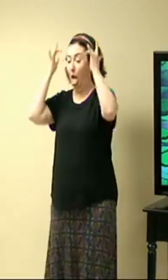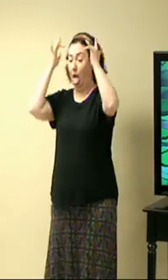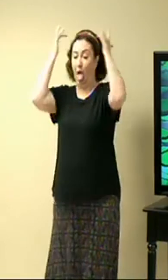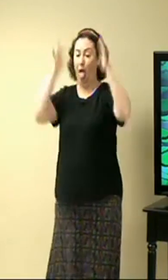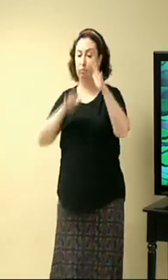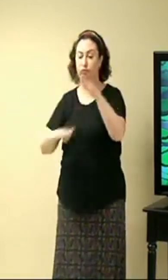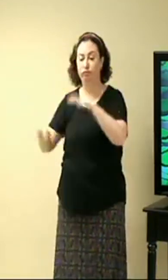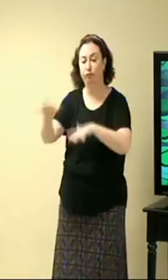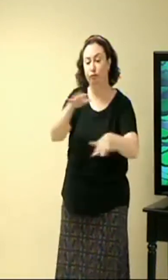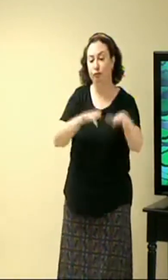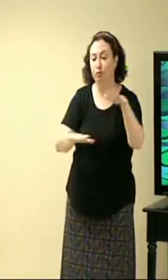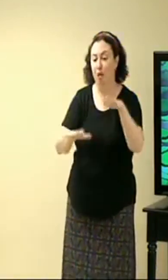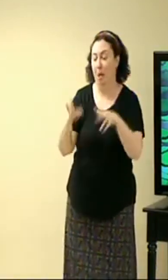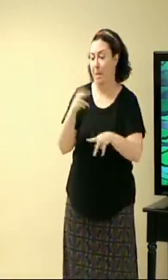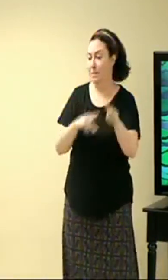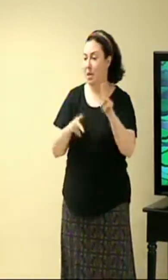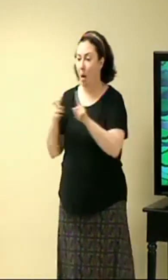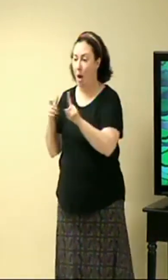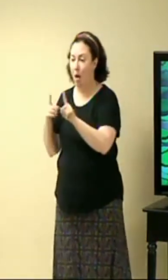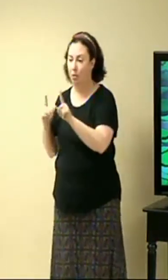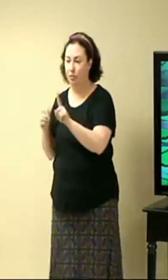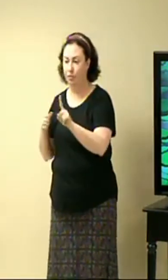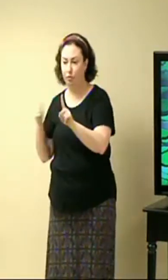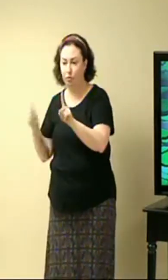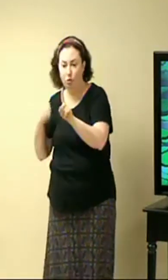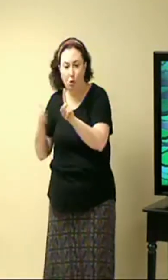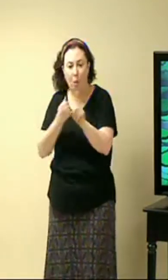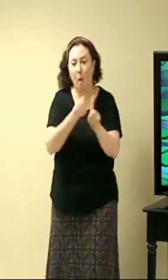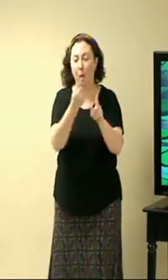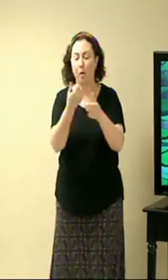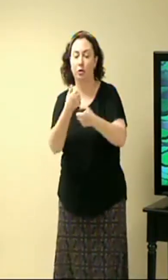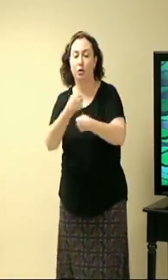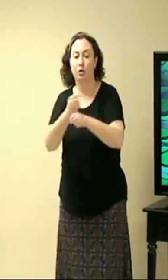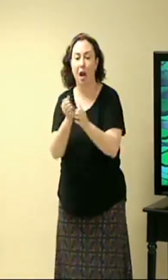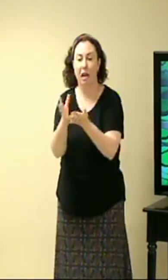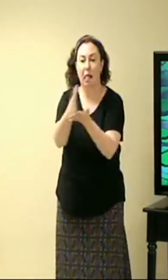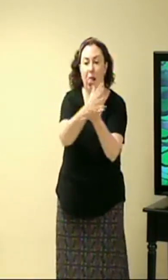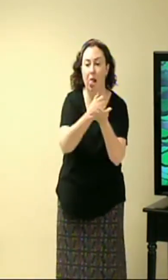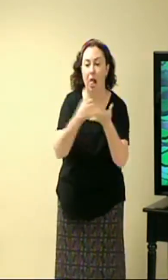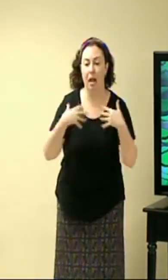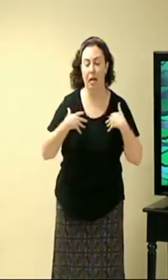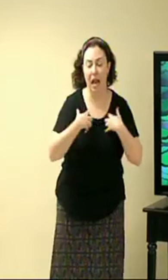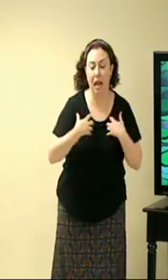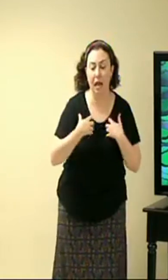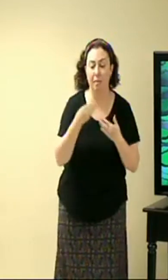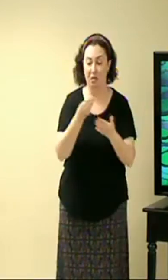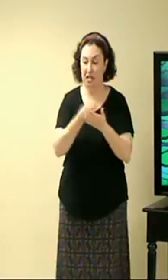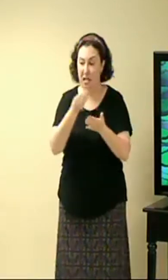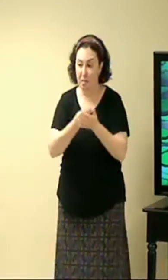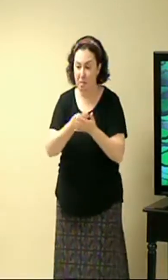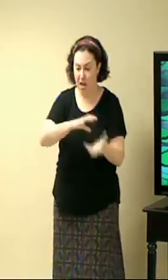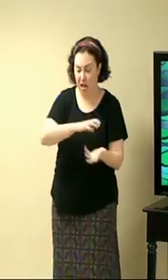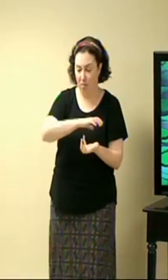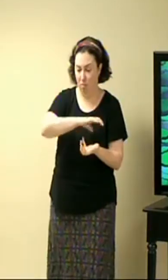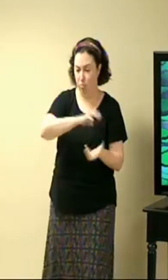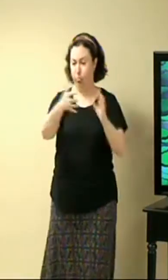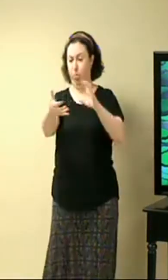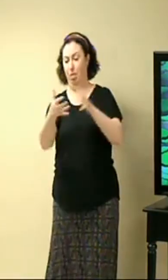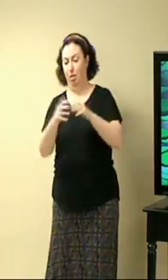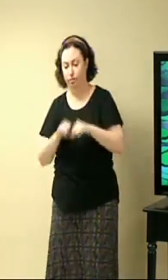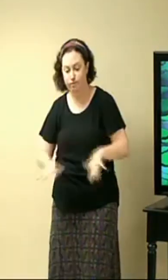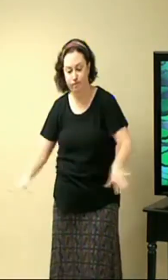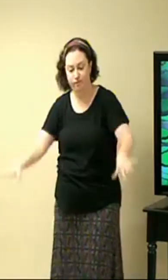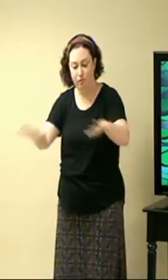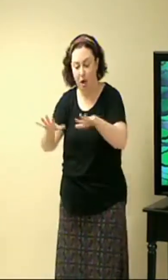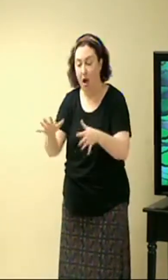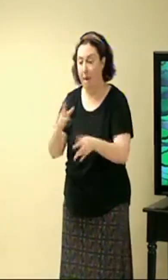You would have had their owners trying to chase the sheep in order to get them back. You would have had the money that Jesus overthrew, the money changers on the ground trying to collect